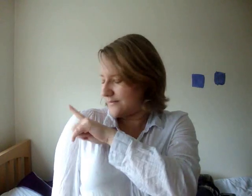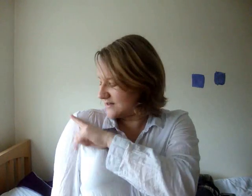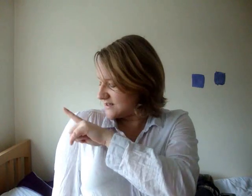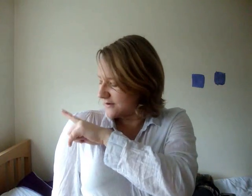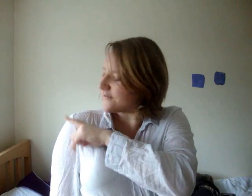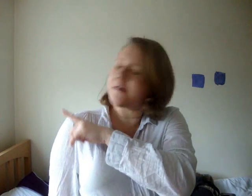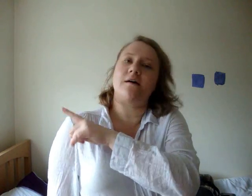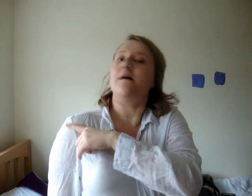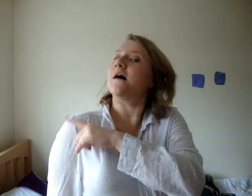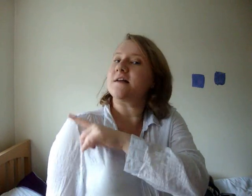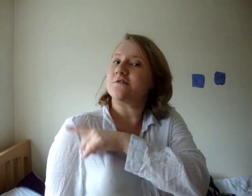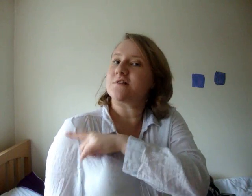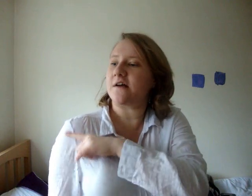Remember, tap your finger against your side.